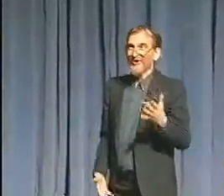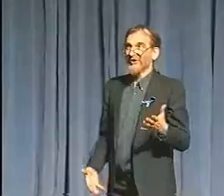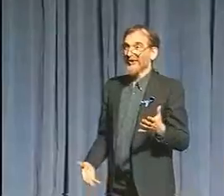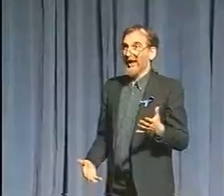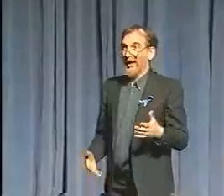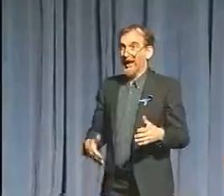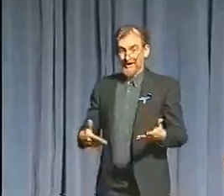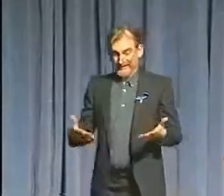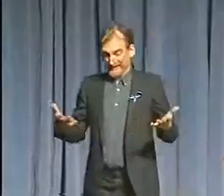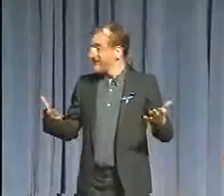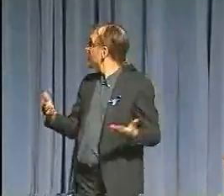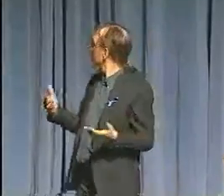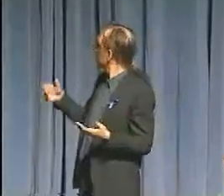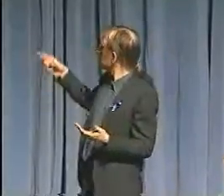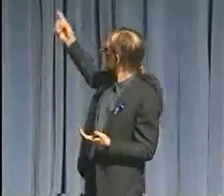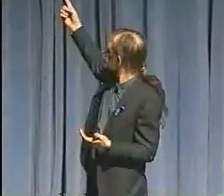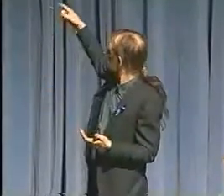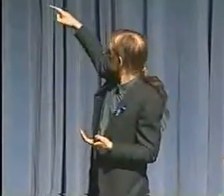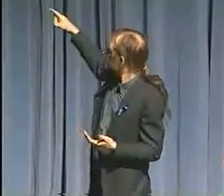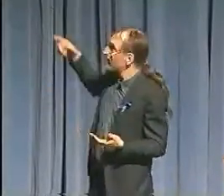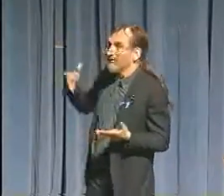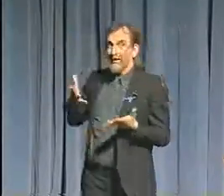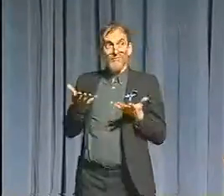I believe we all need to be here.